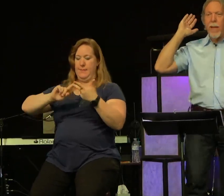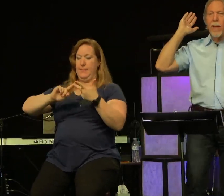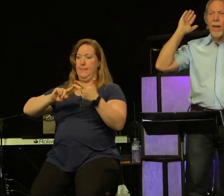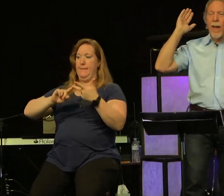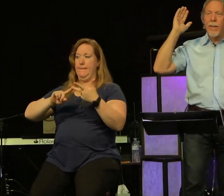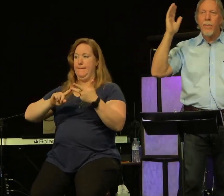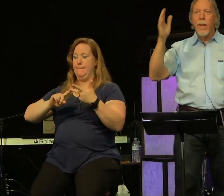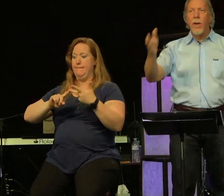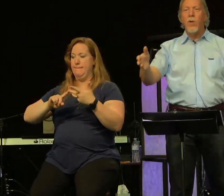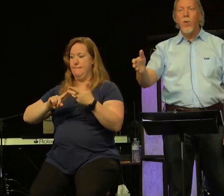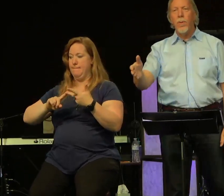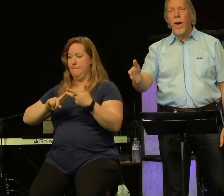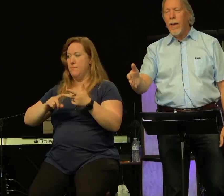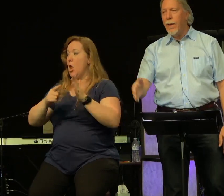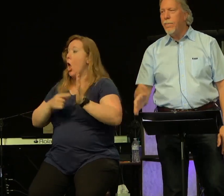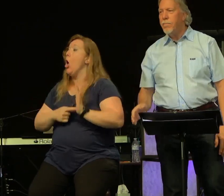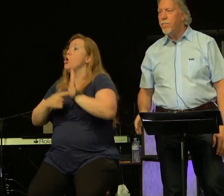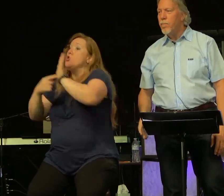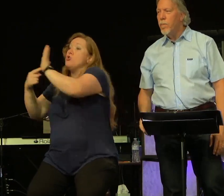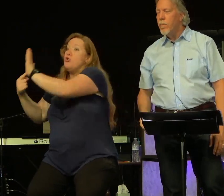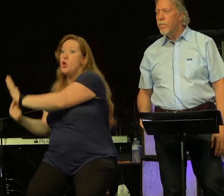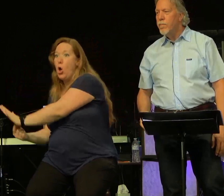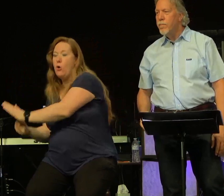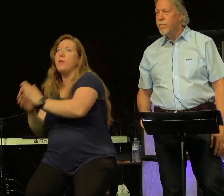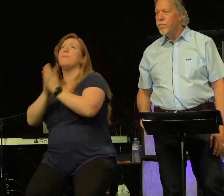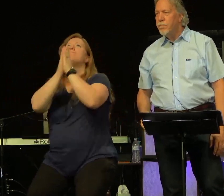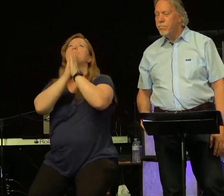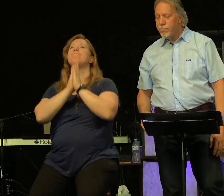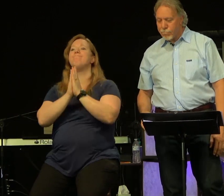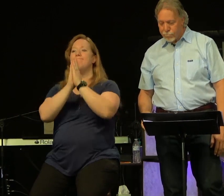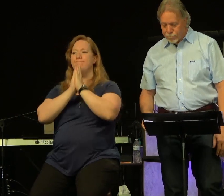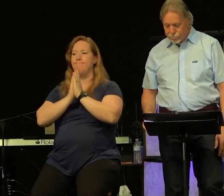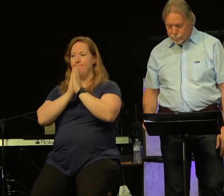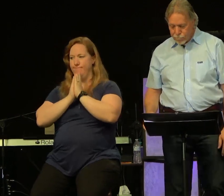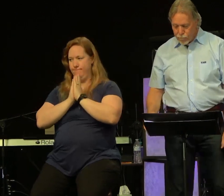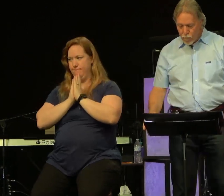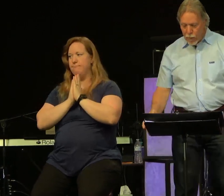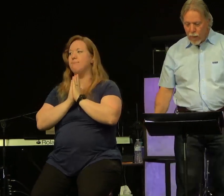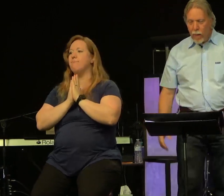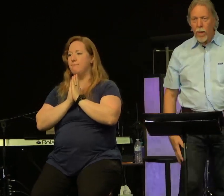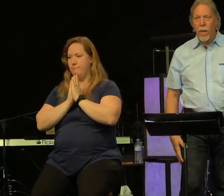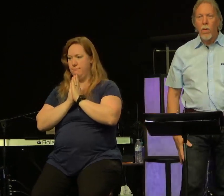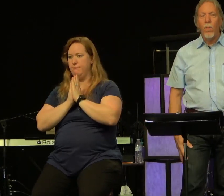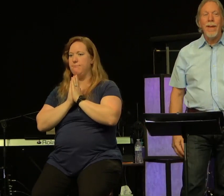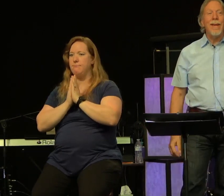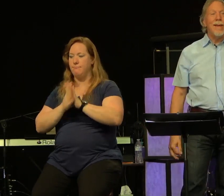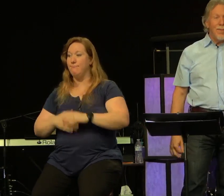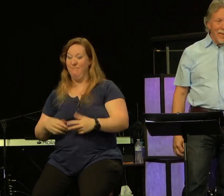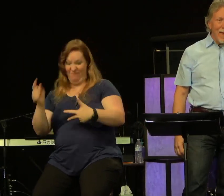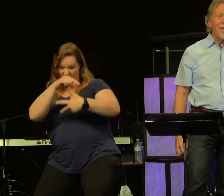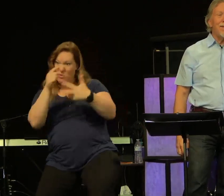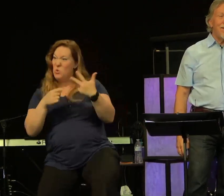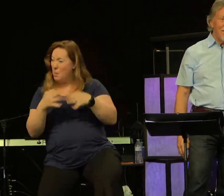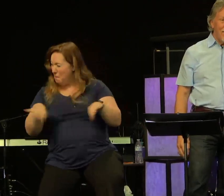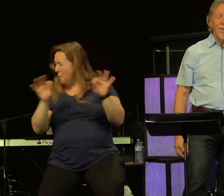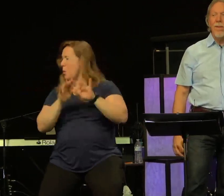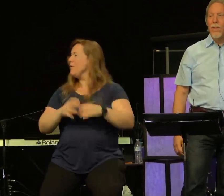is let them hear you pray. Let them hear you pray. We need to do